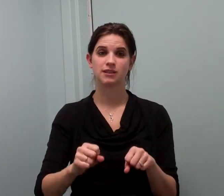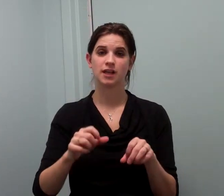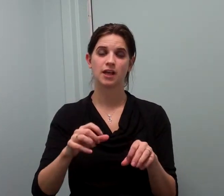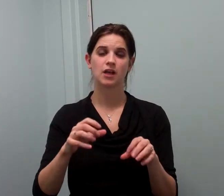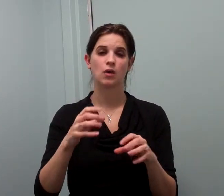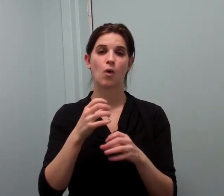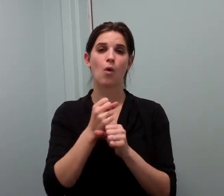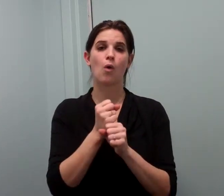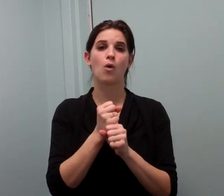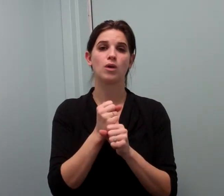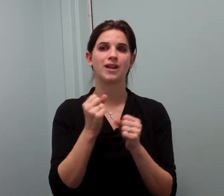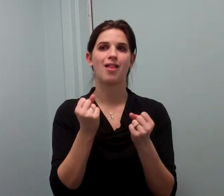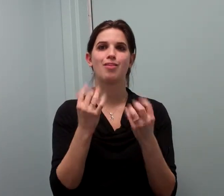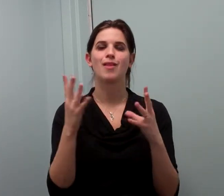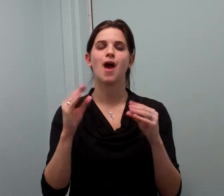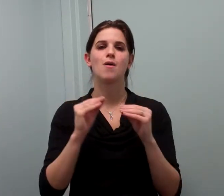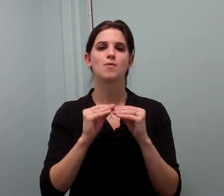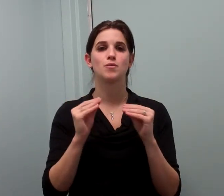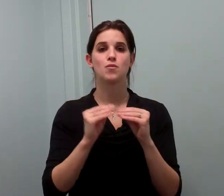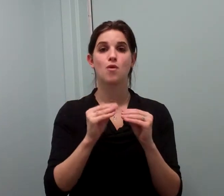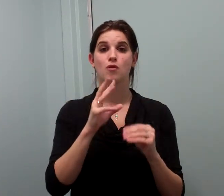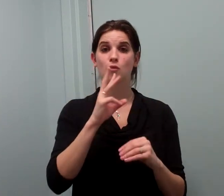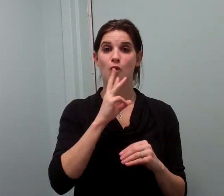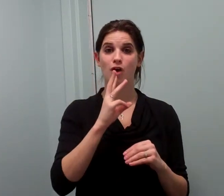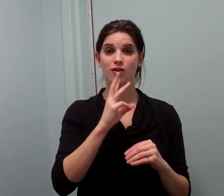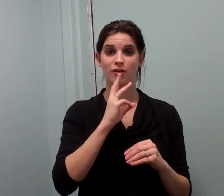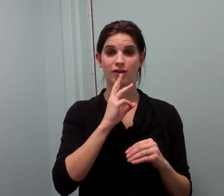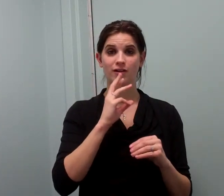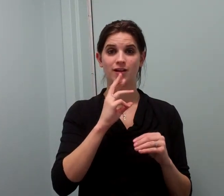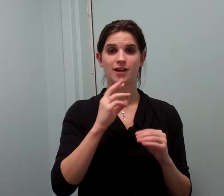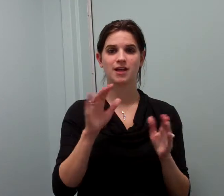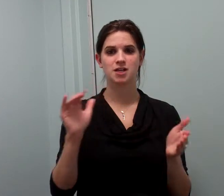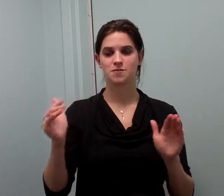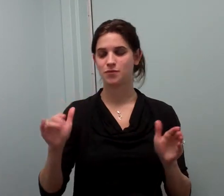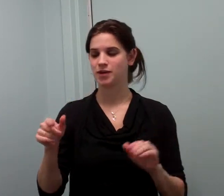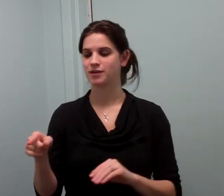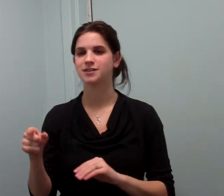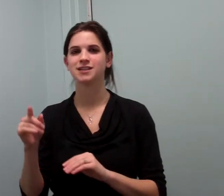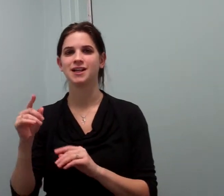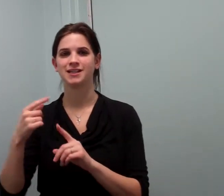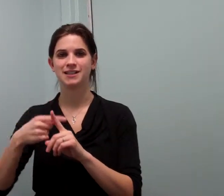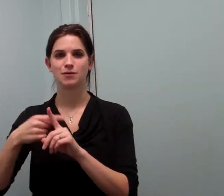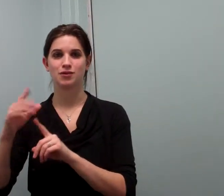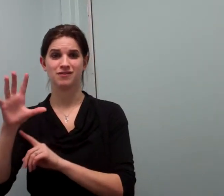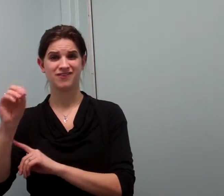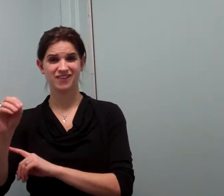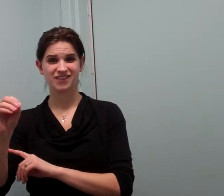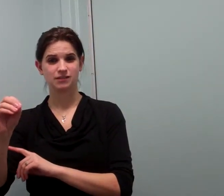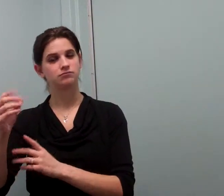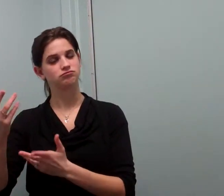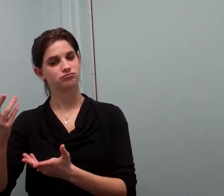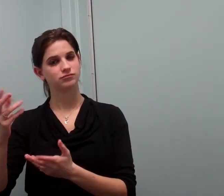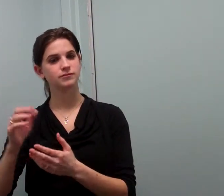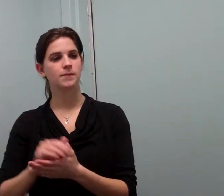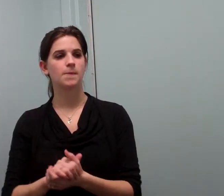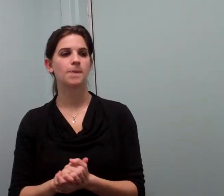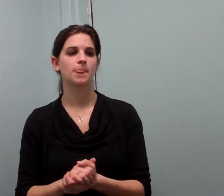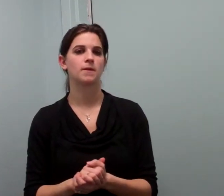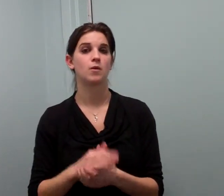degrees. Because there's more space between the particles. Now, with relative humidity, what this is